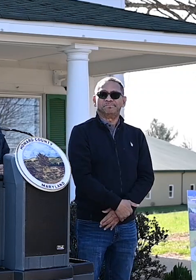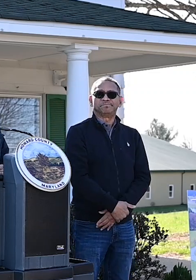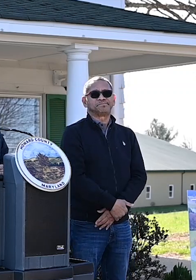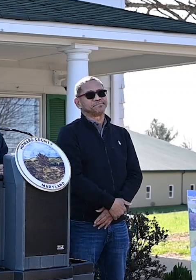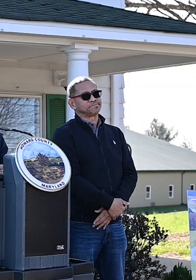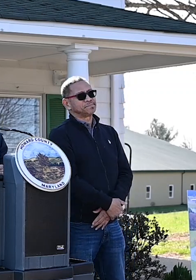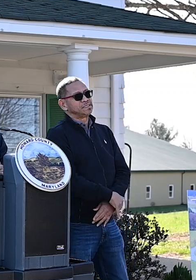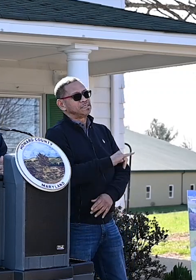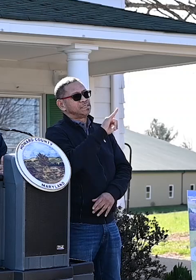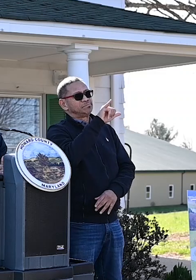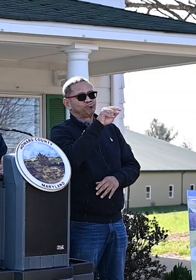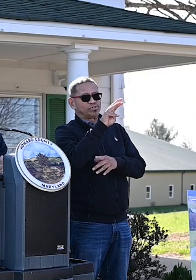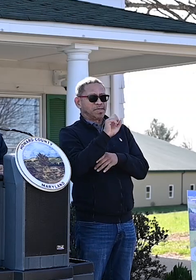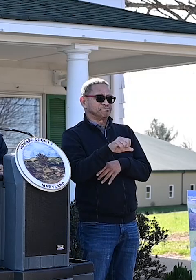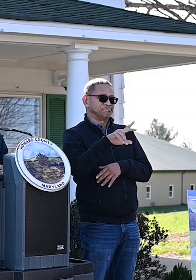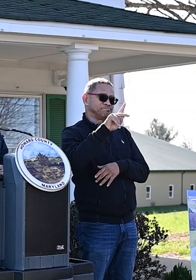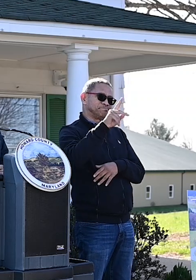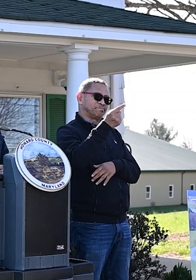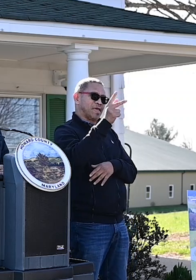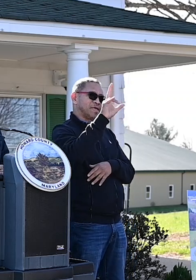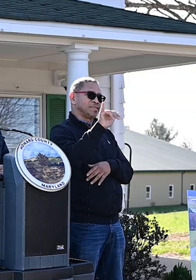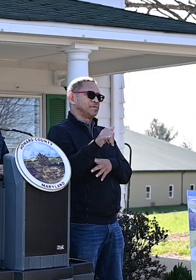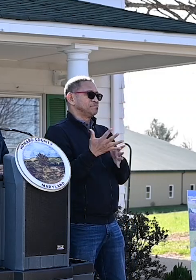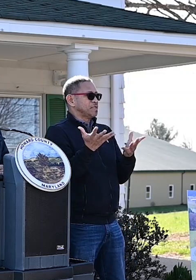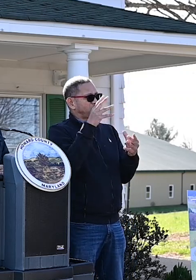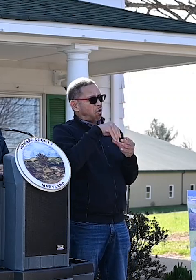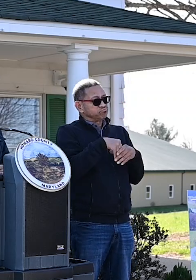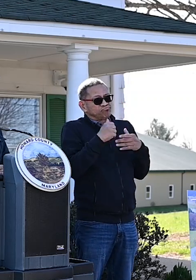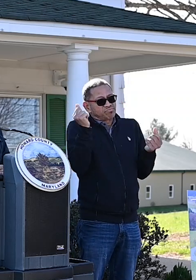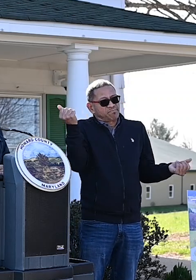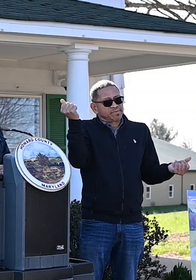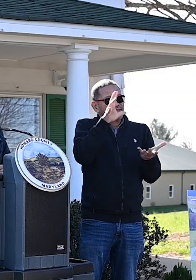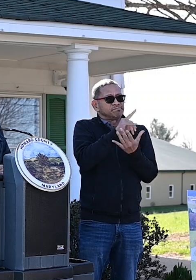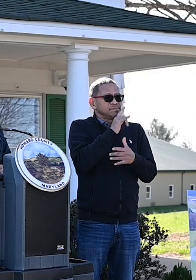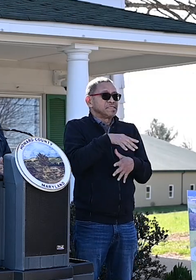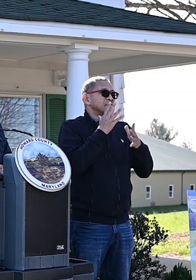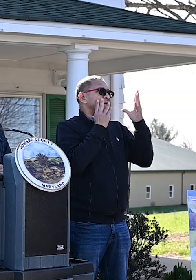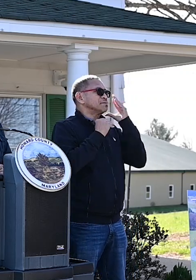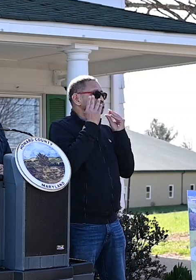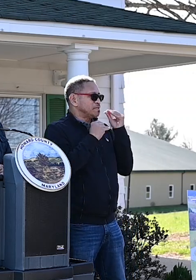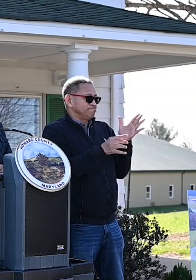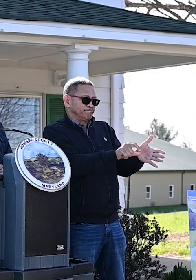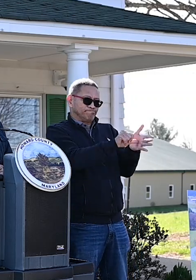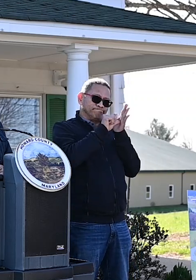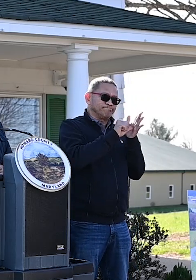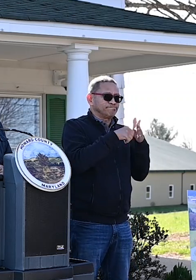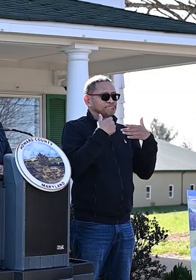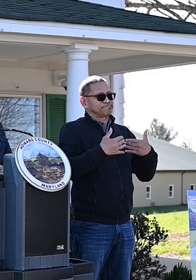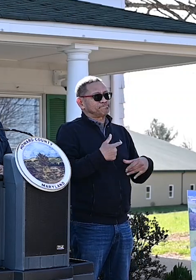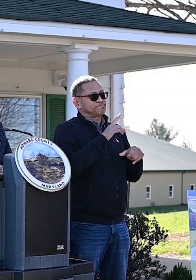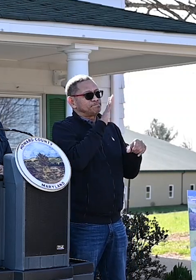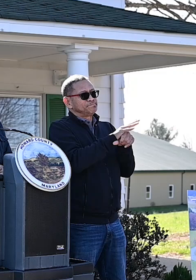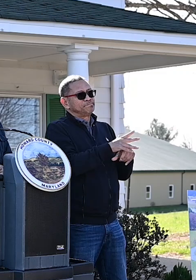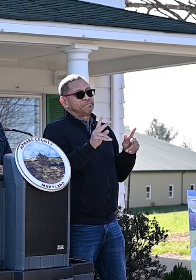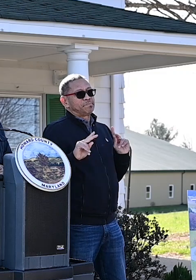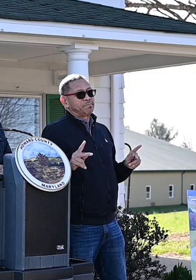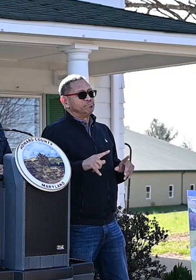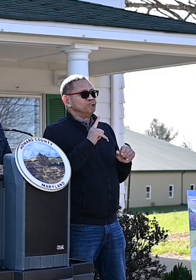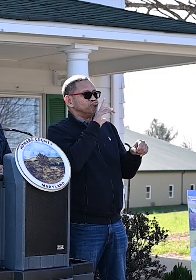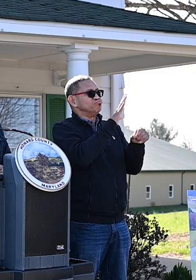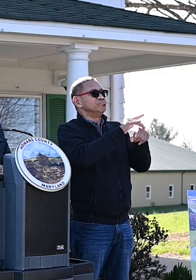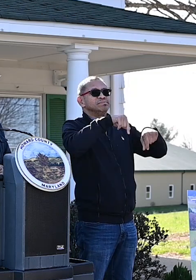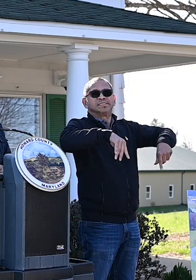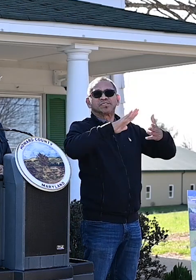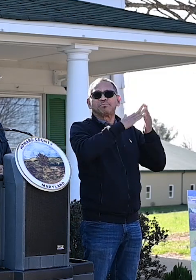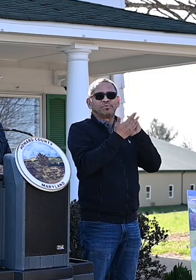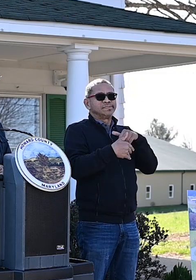You know, James and Kathy and everybody involved in this are just experienced, dedicated people dedicated to this